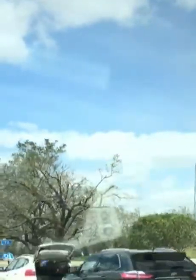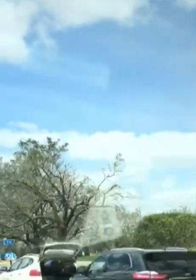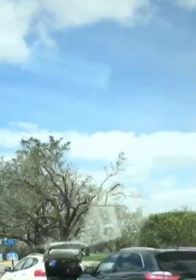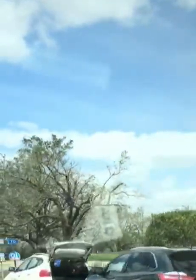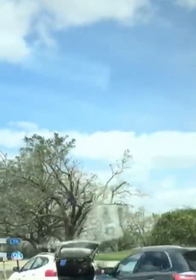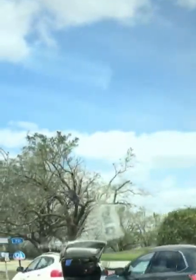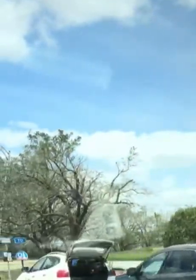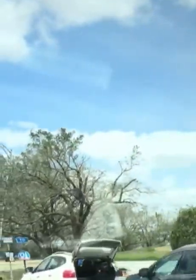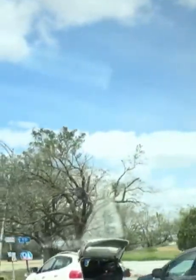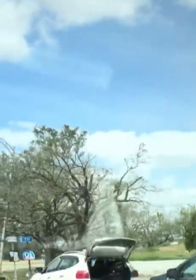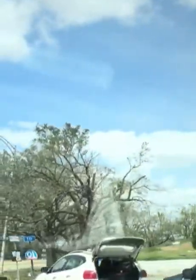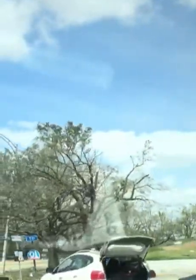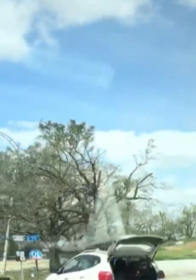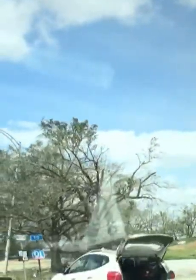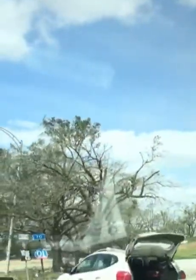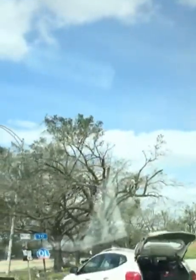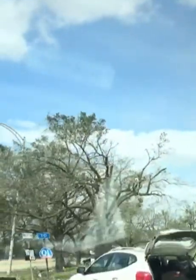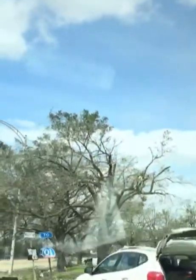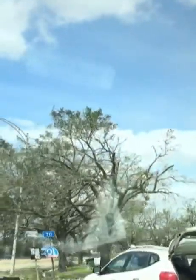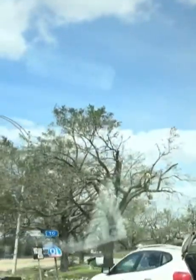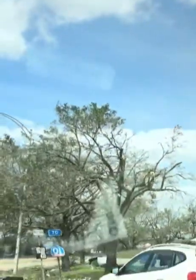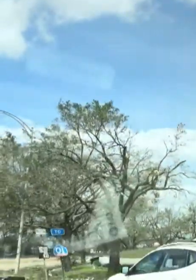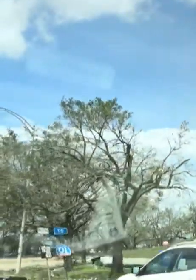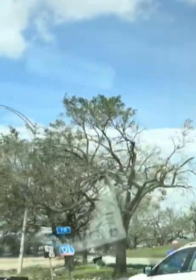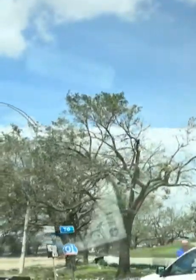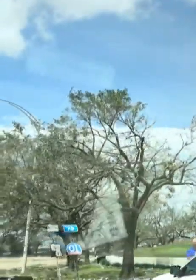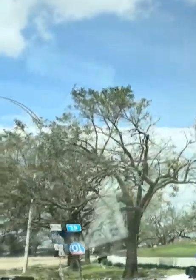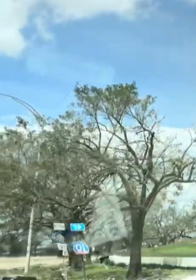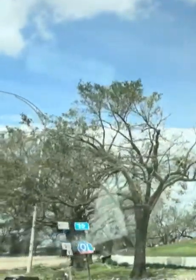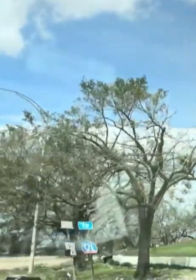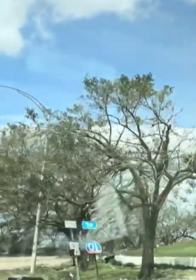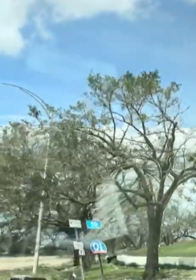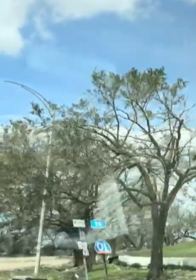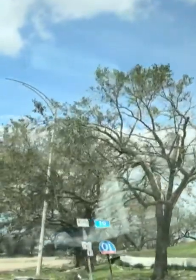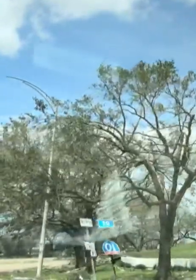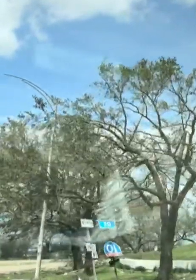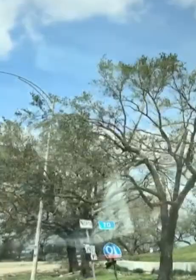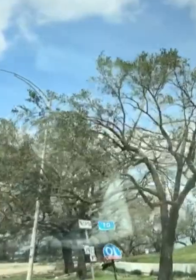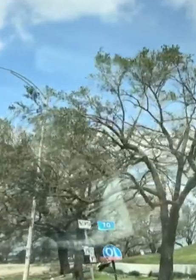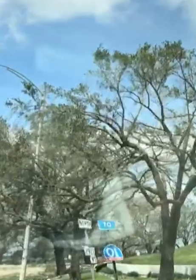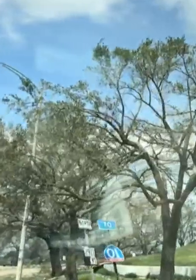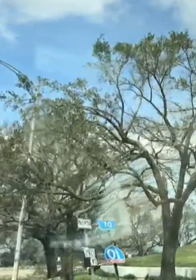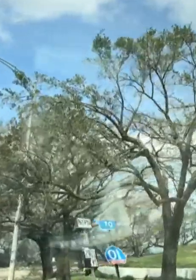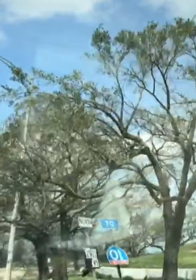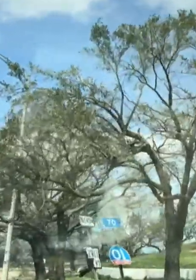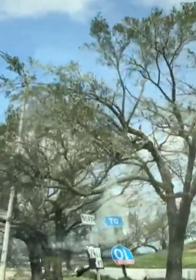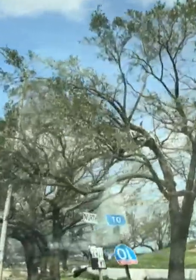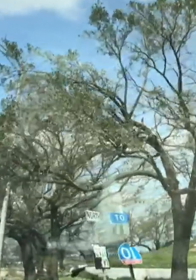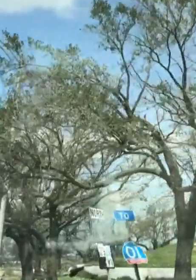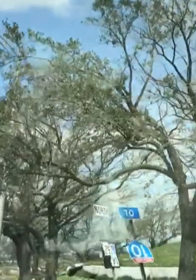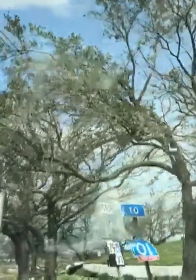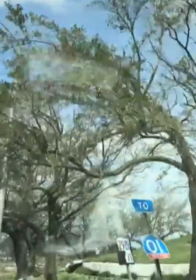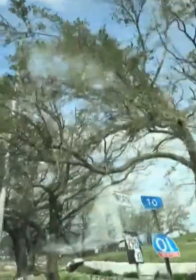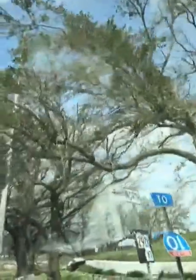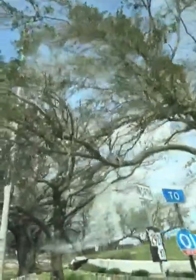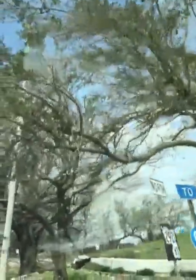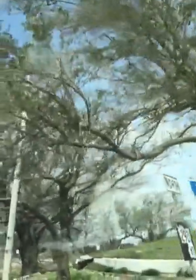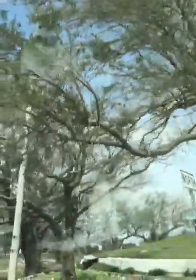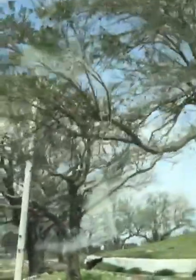But this building here suffered significant damage, a lot of glass, so that's not going to